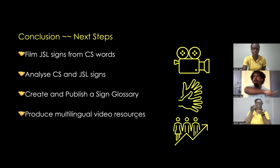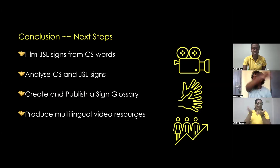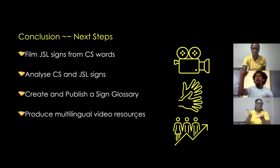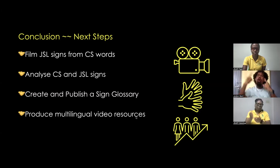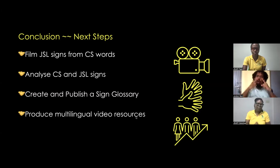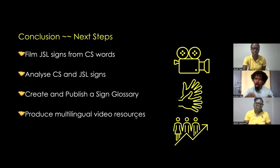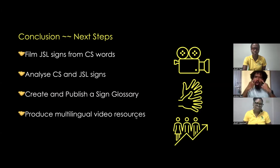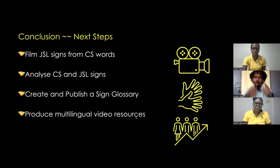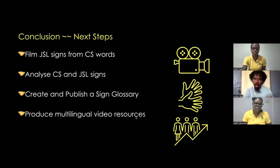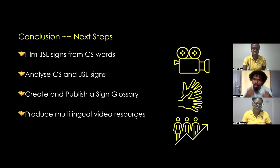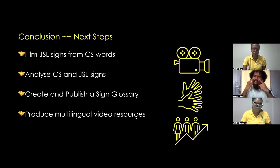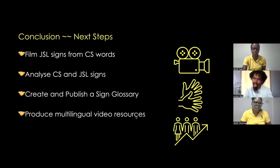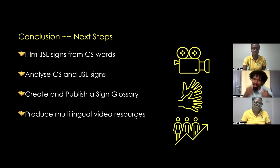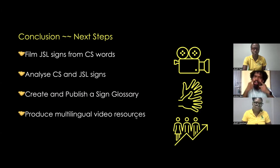and learn something there.